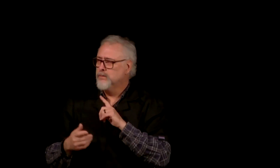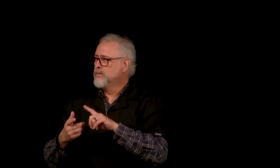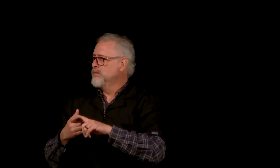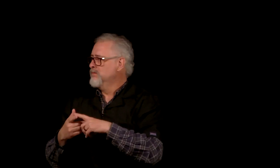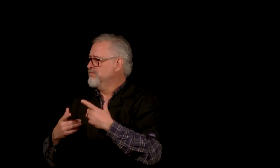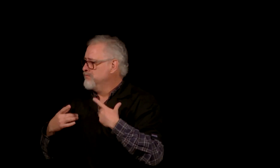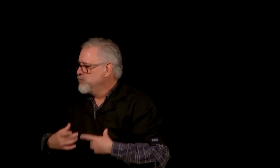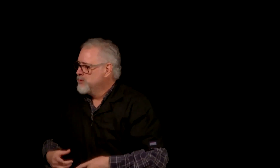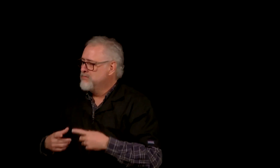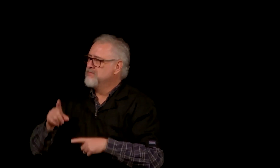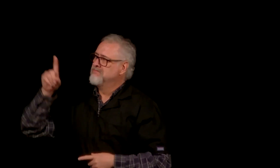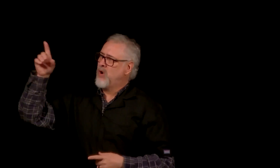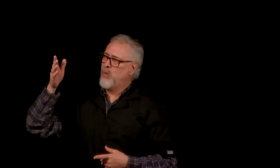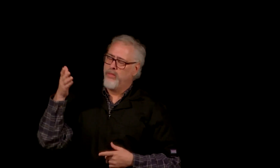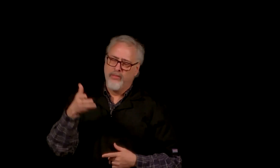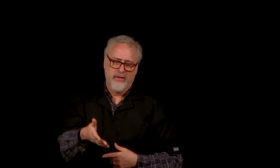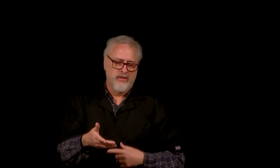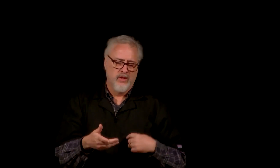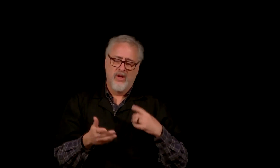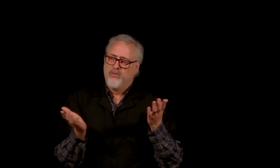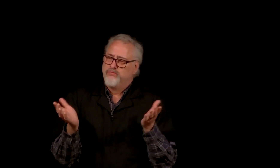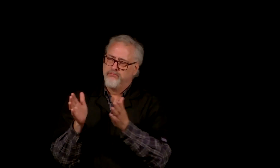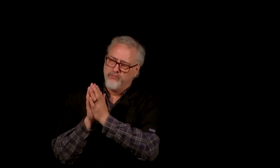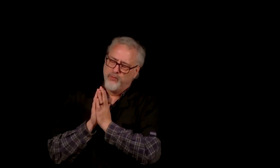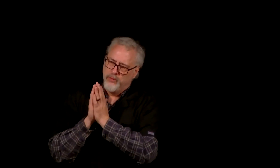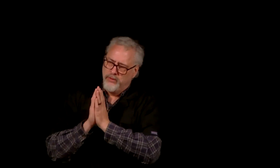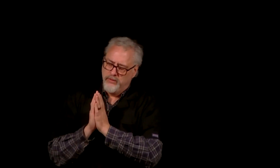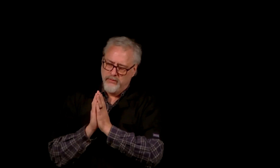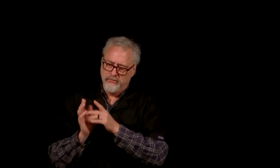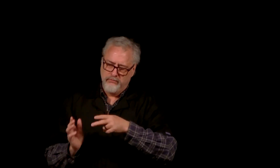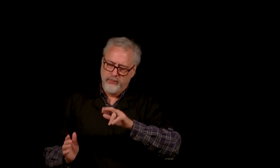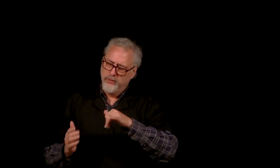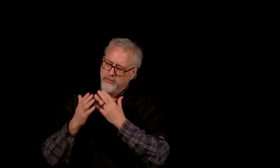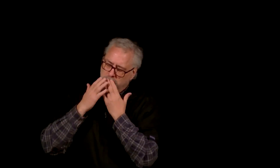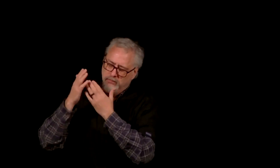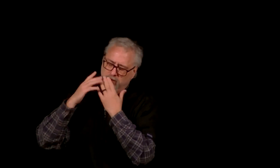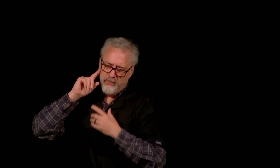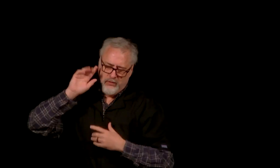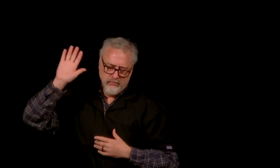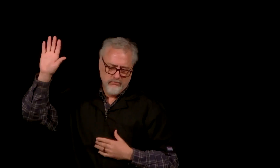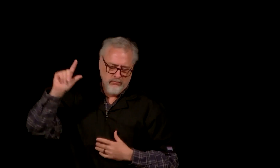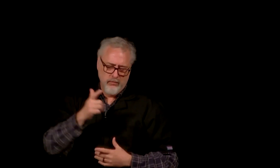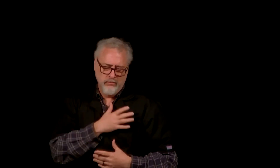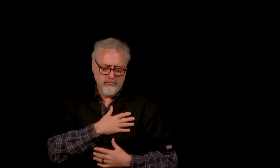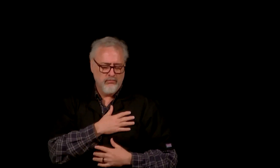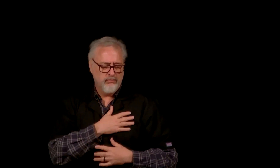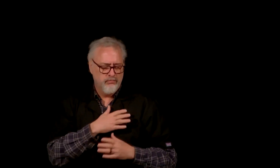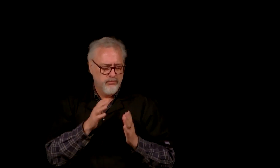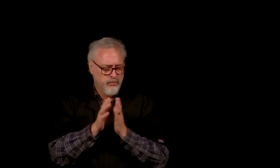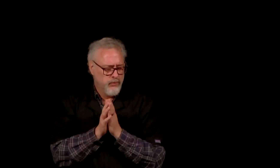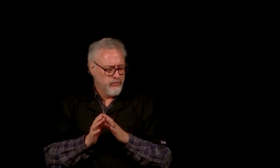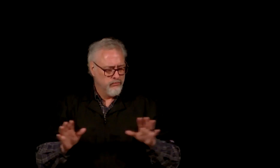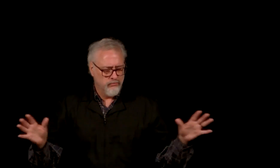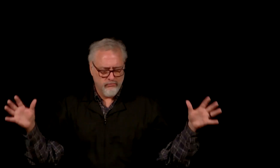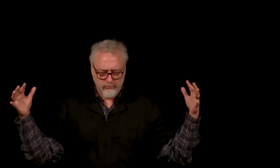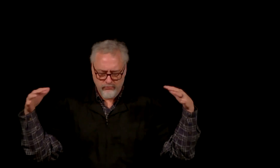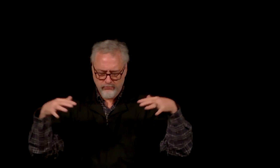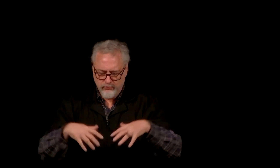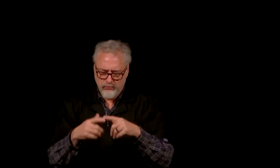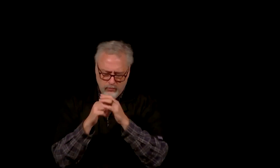are. You know our health. You know what we pray for you to be with us. We feel your love as